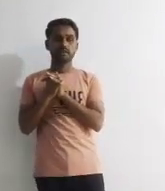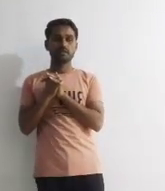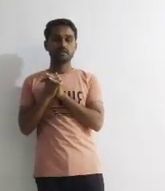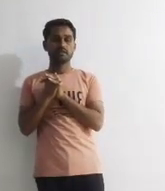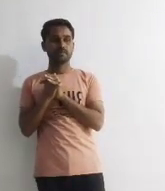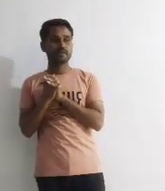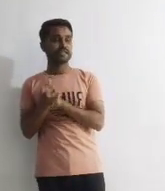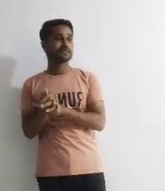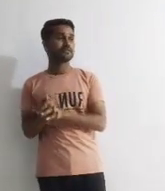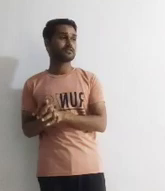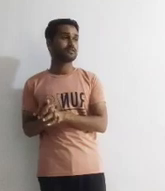a